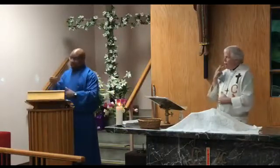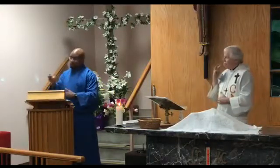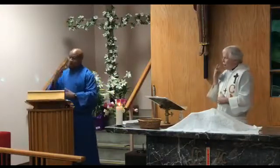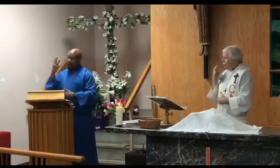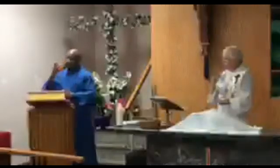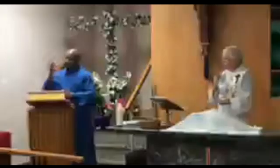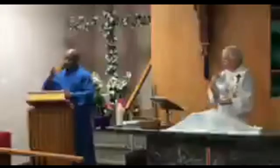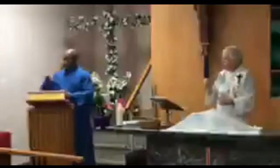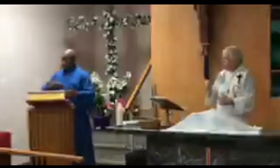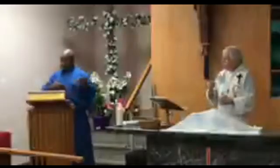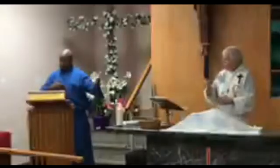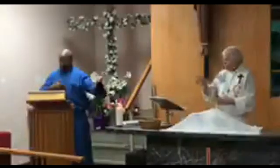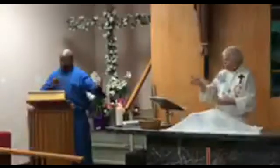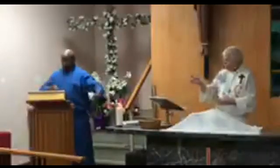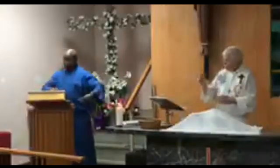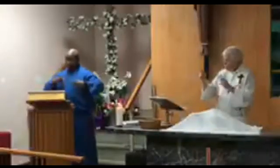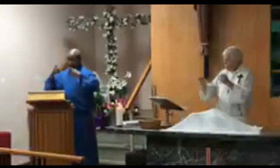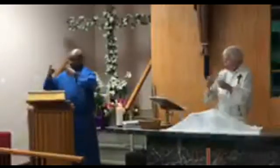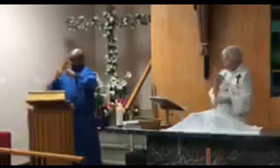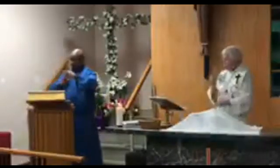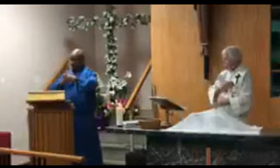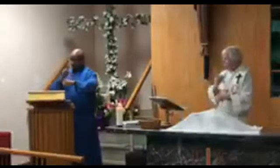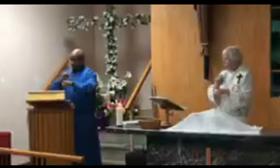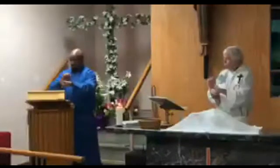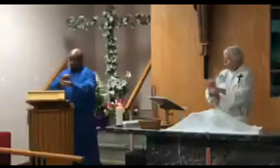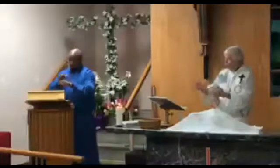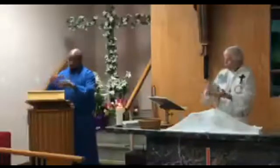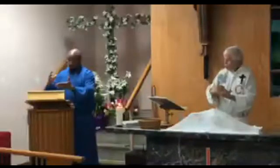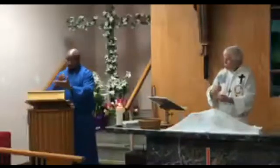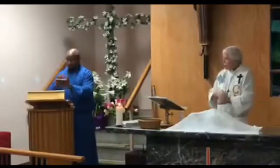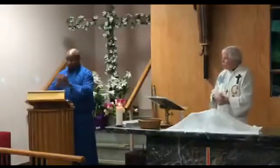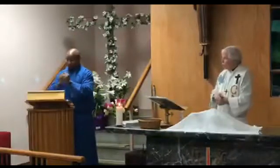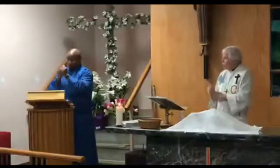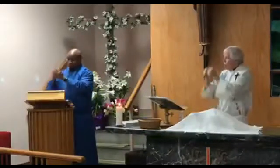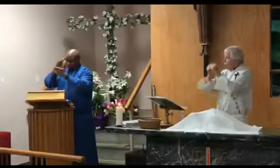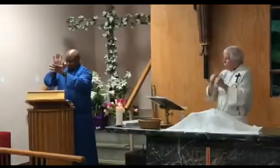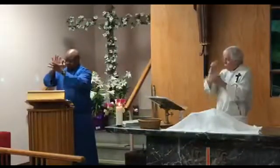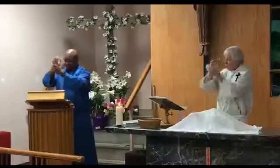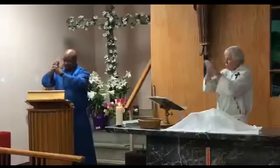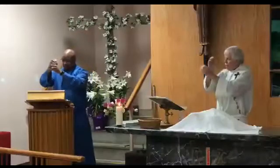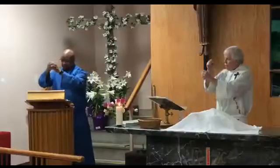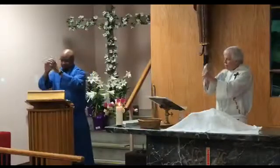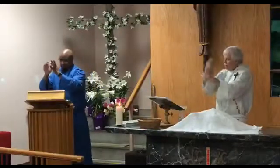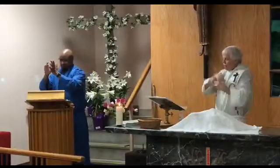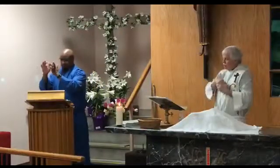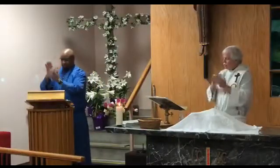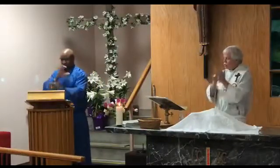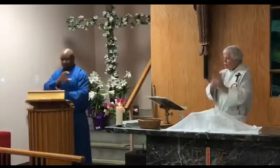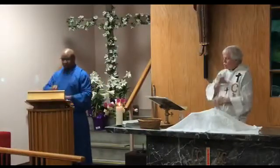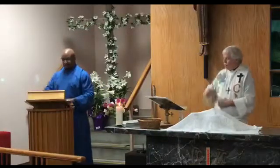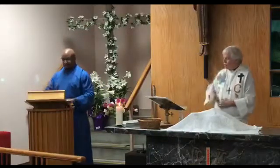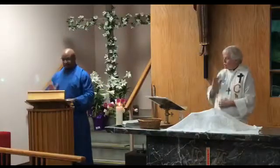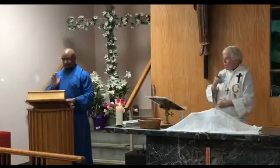bread and wine and those gifts that our labors have earned, with faith in